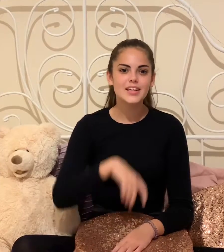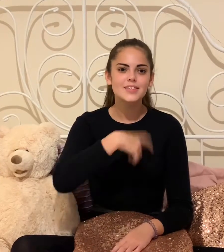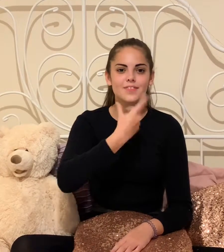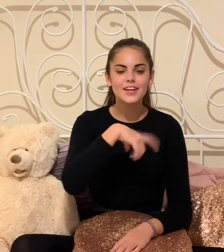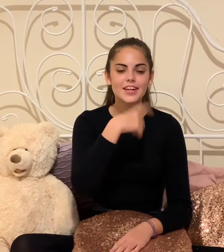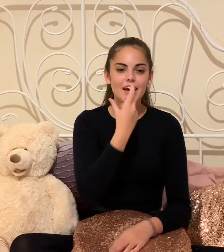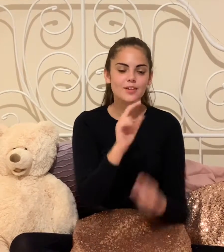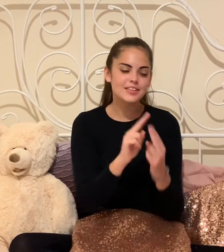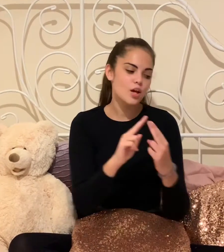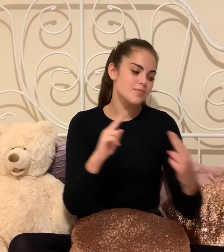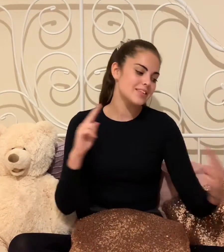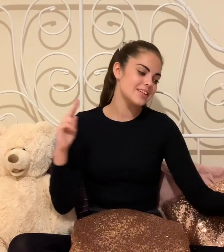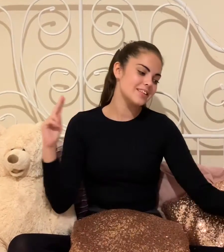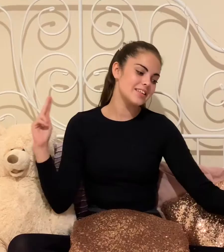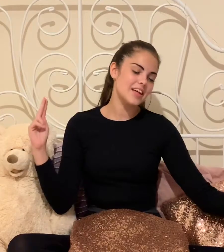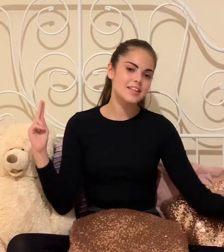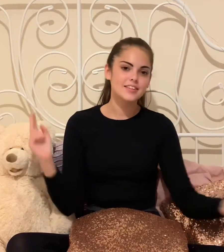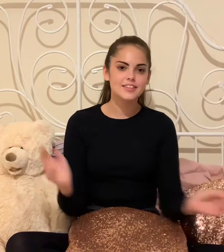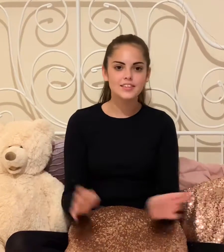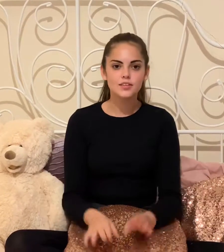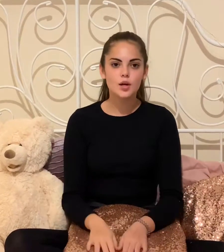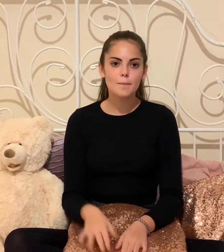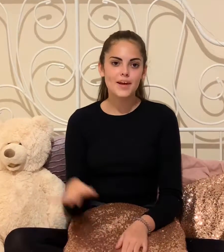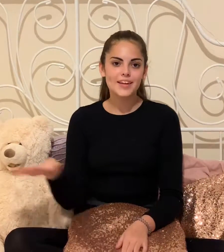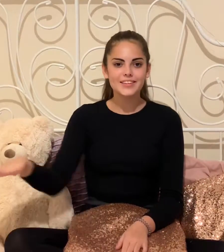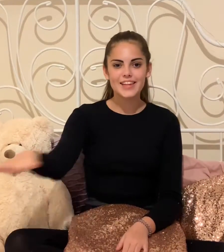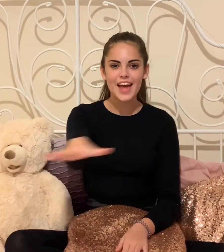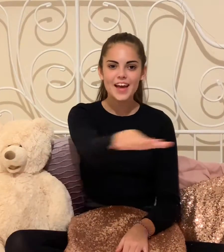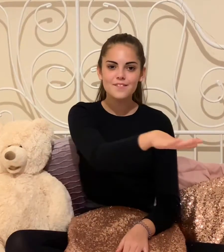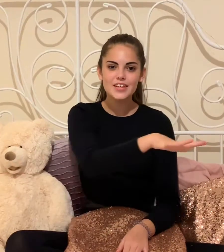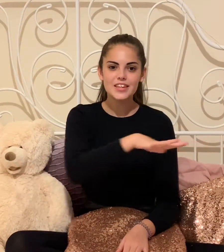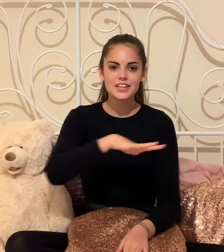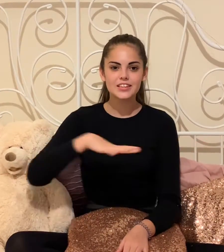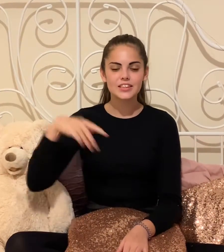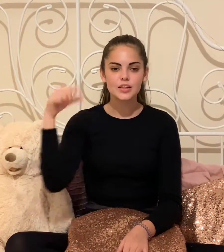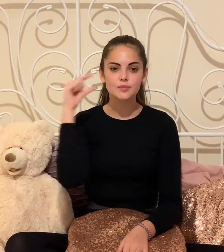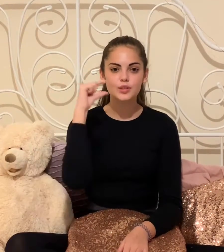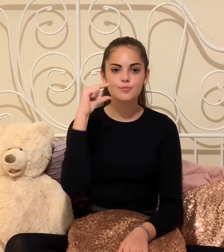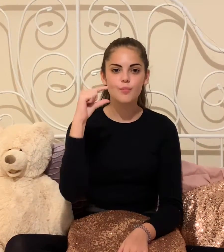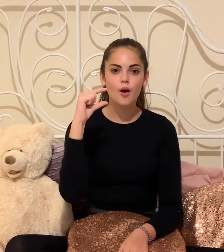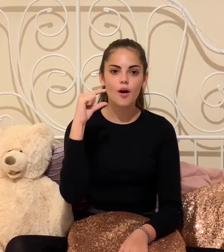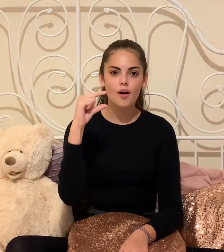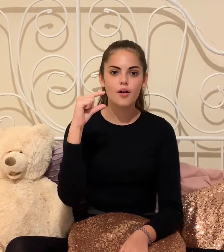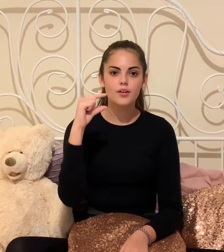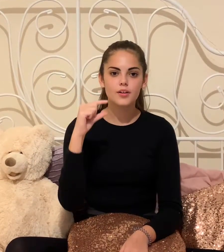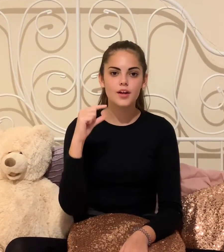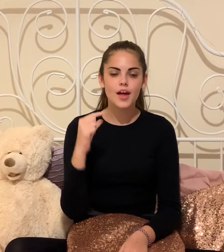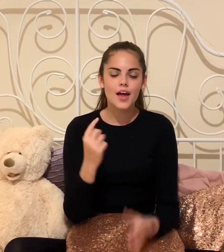It's funny how some distance makes everything seem small.